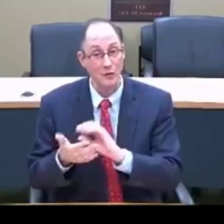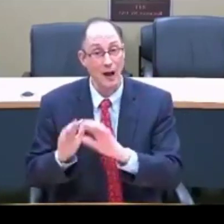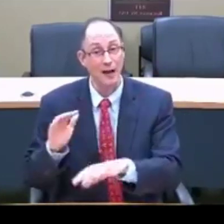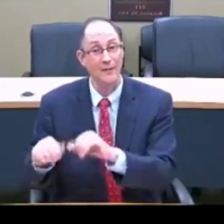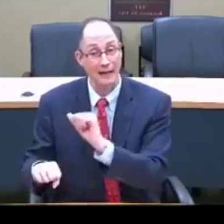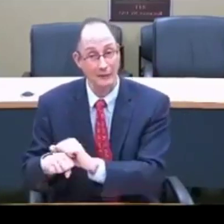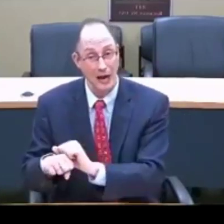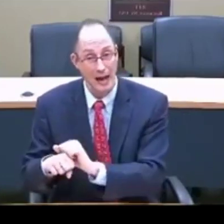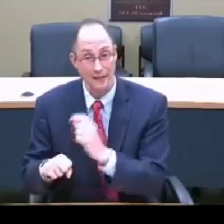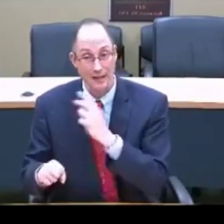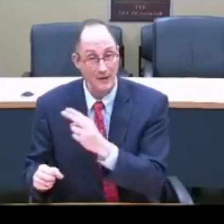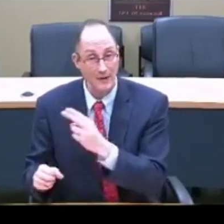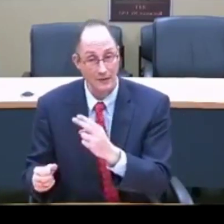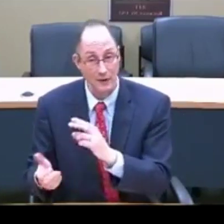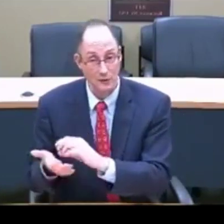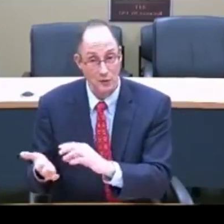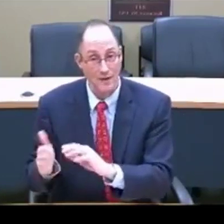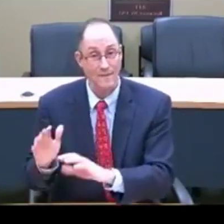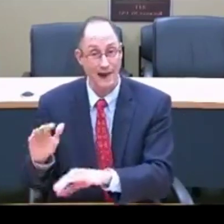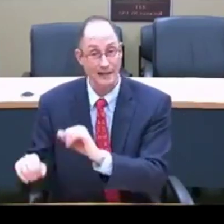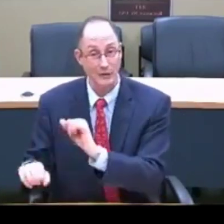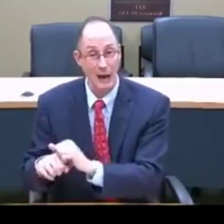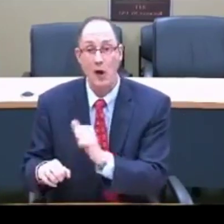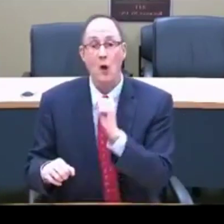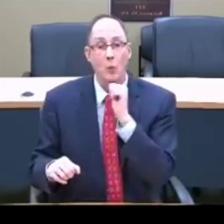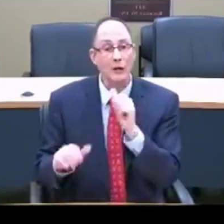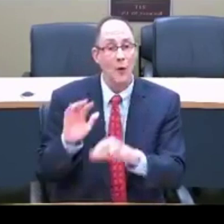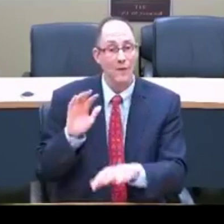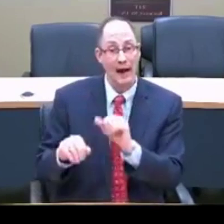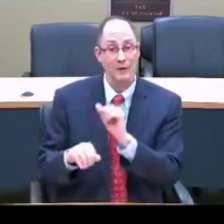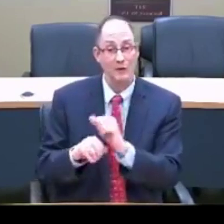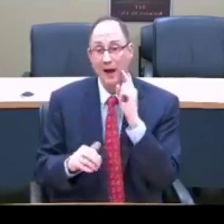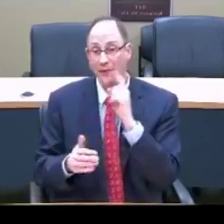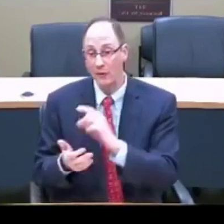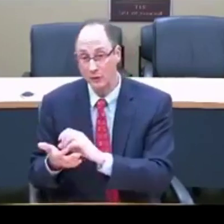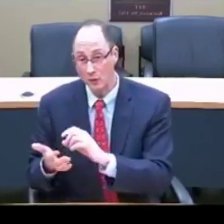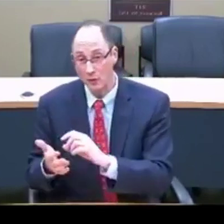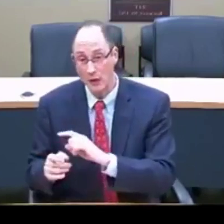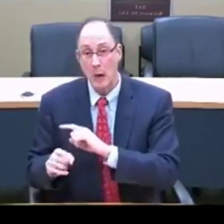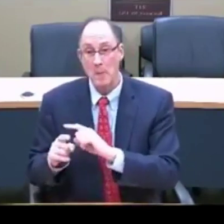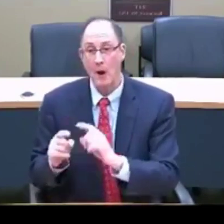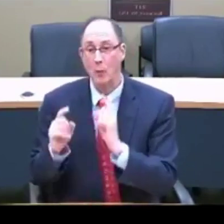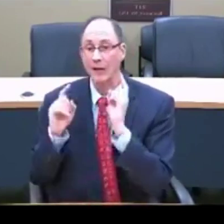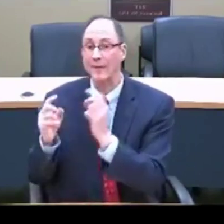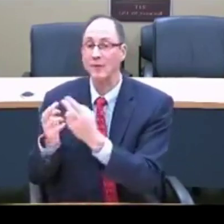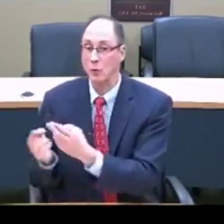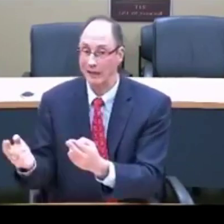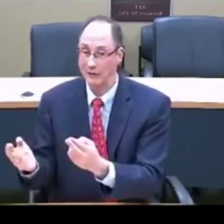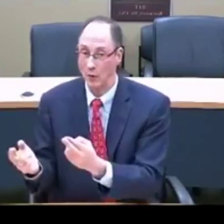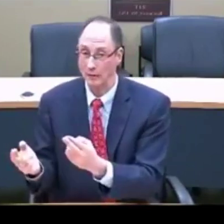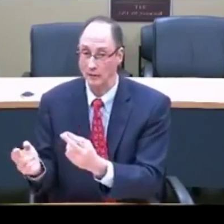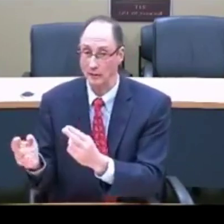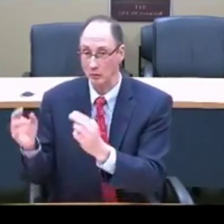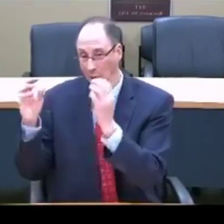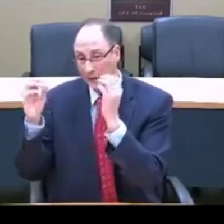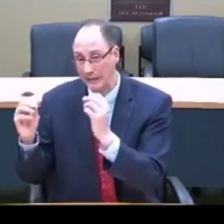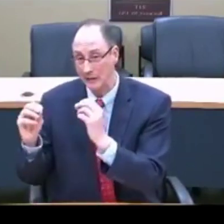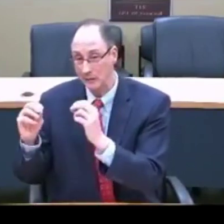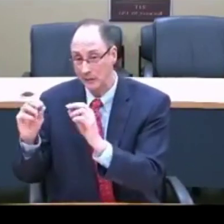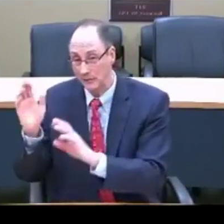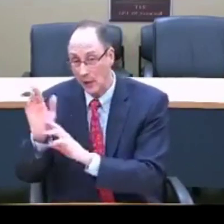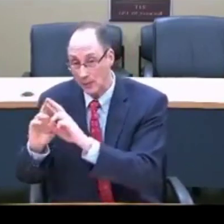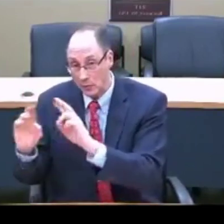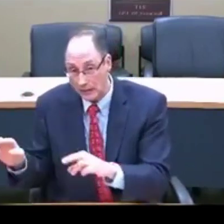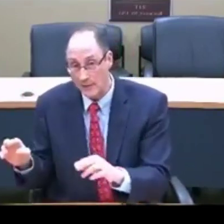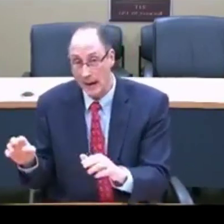students how to find jobs, the deaf deaf deaf students, find jobs. We don't find jobs, we'll assume, but we give the resources. Like we teach them,